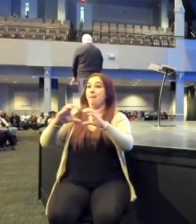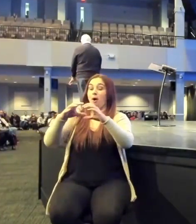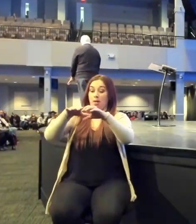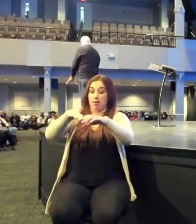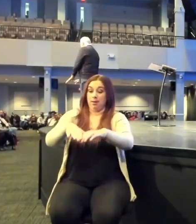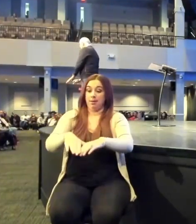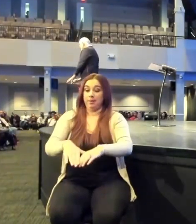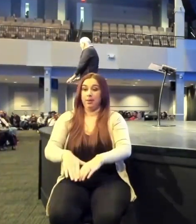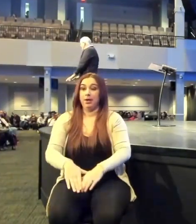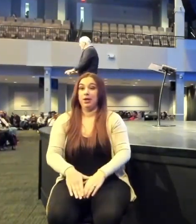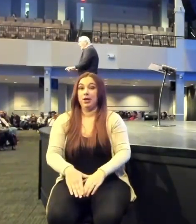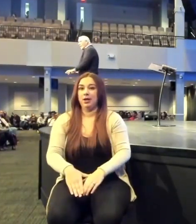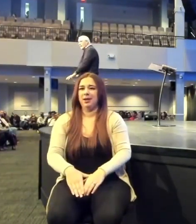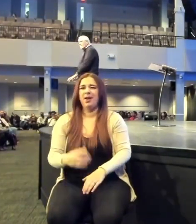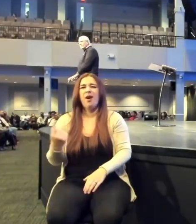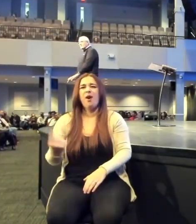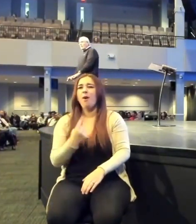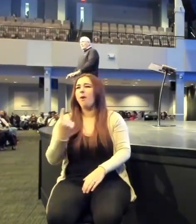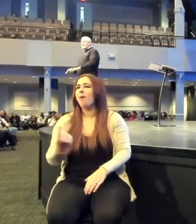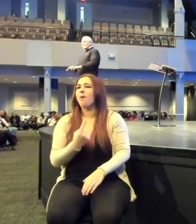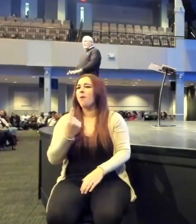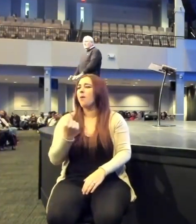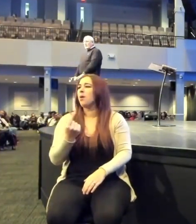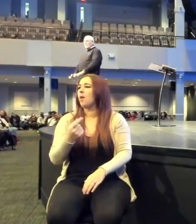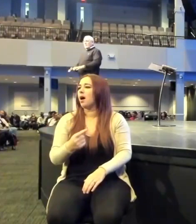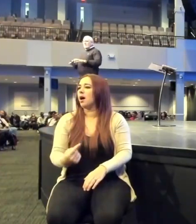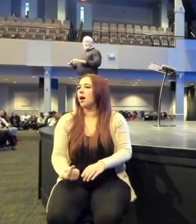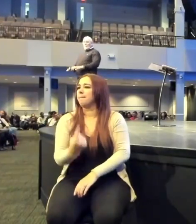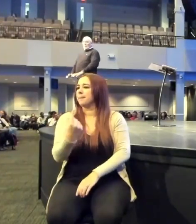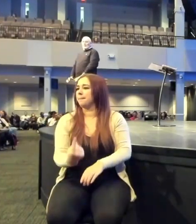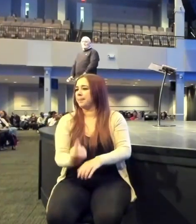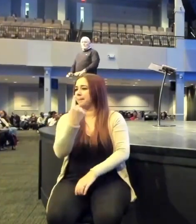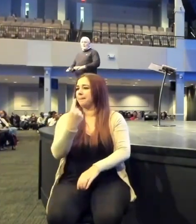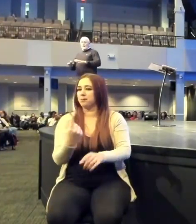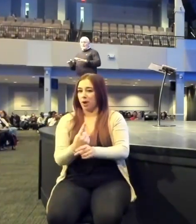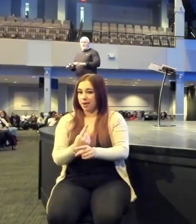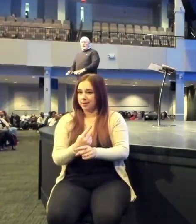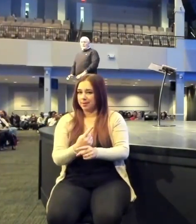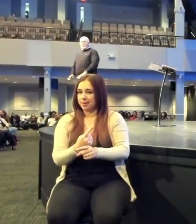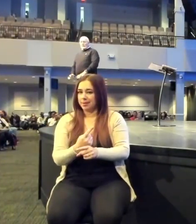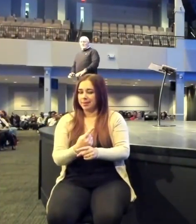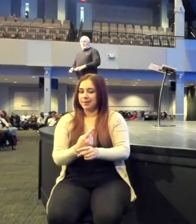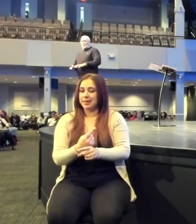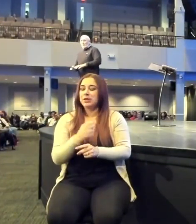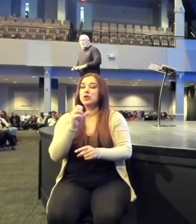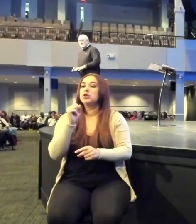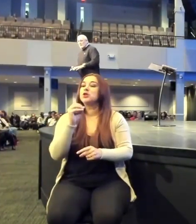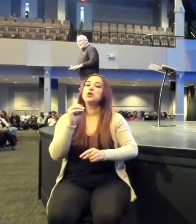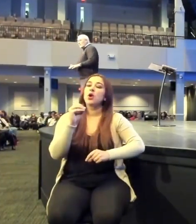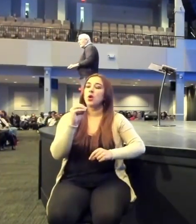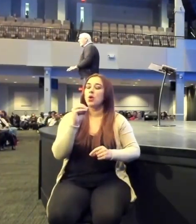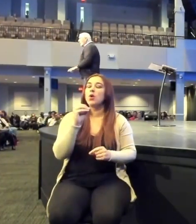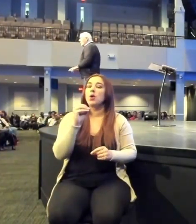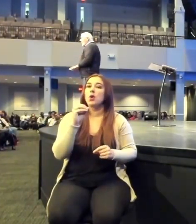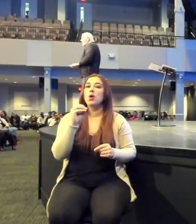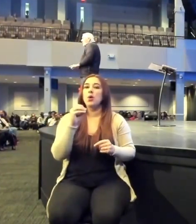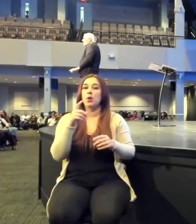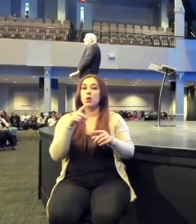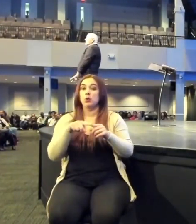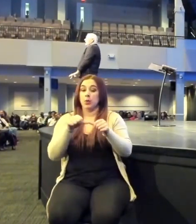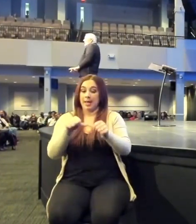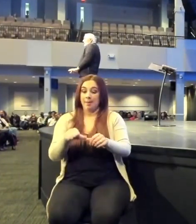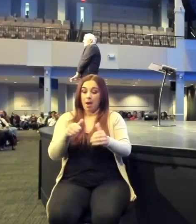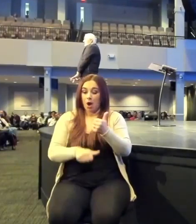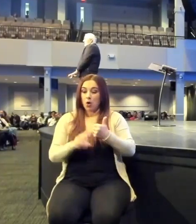happens? It's always, what's the pressure? It's always trying to push up, right? Okay. And so to keep it underwater,